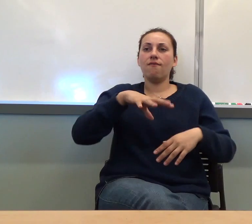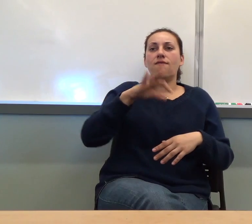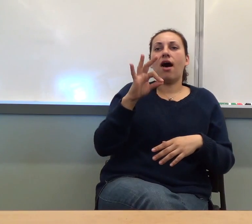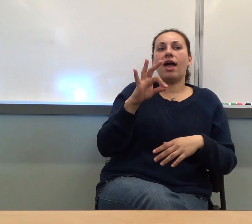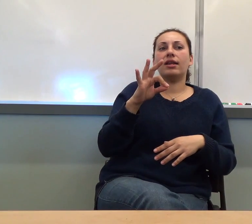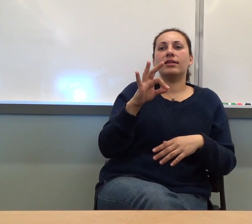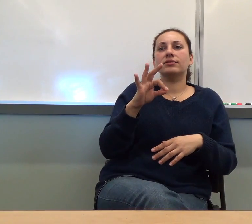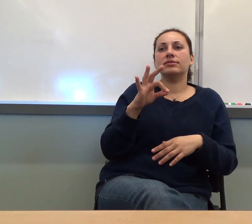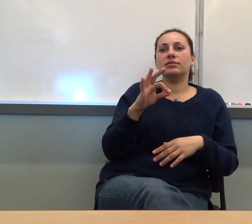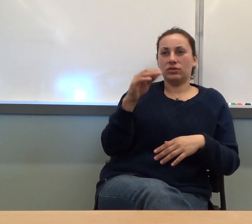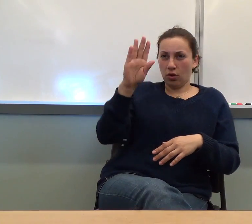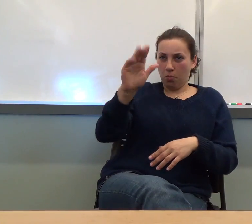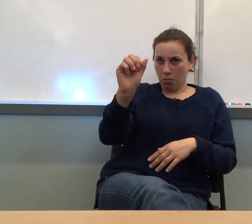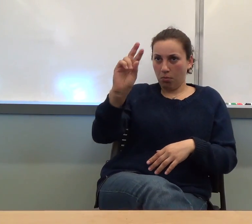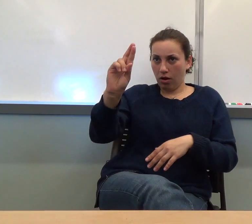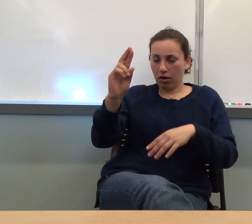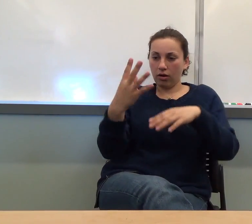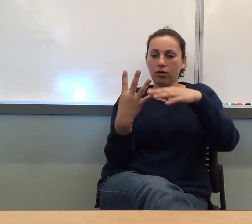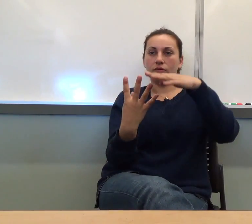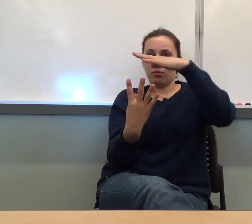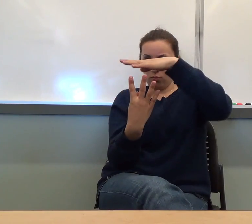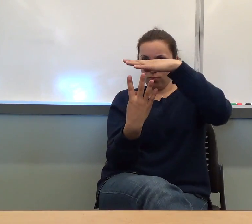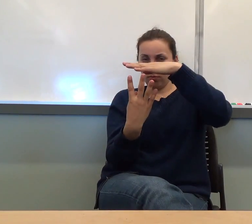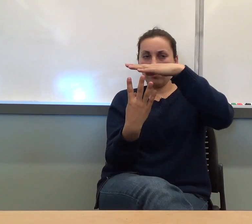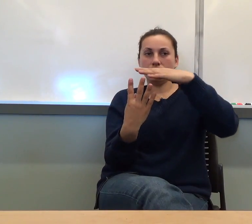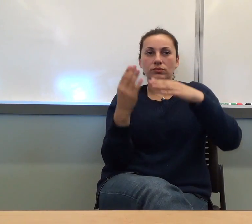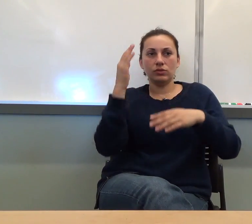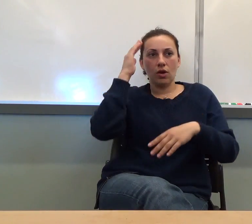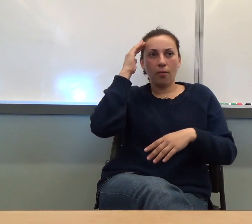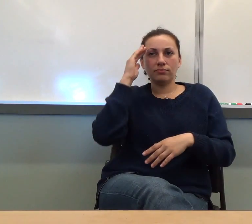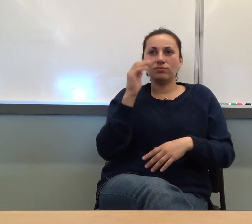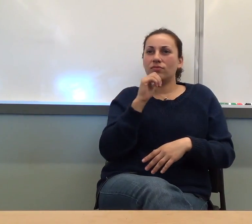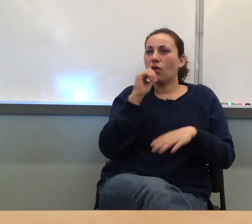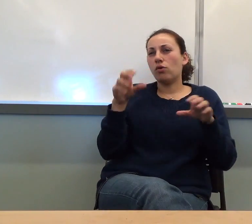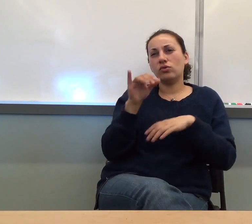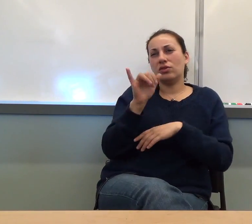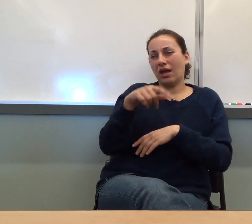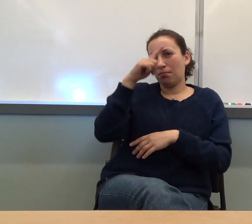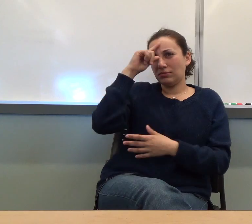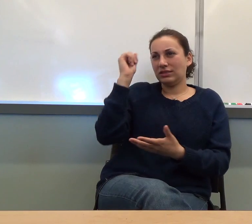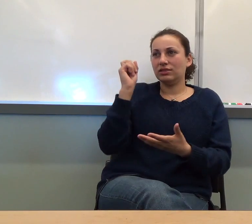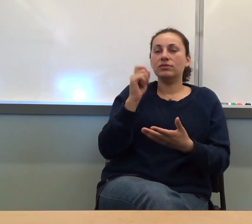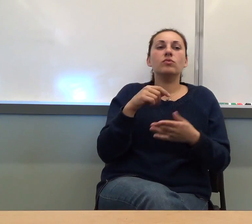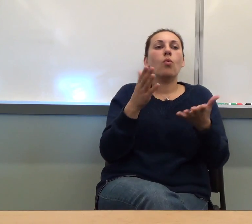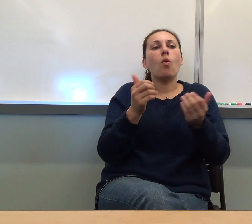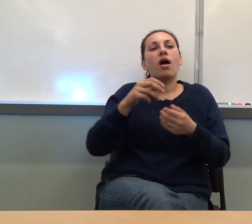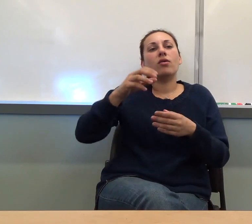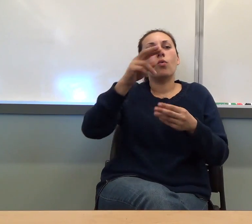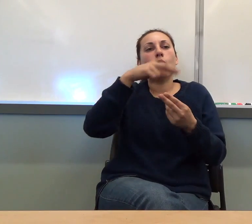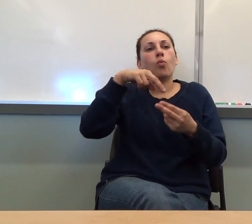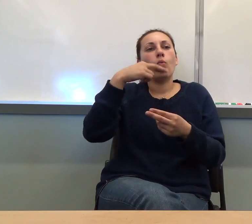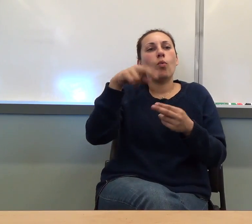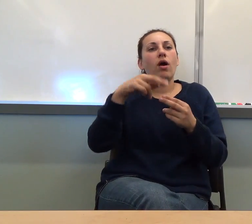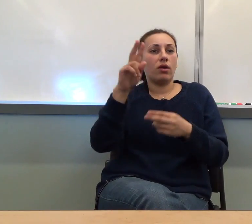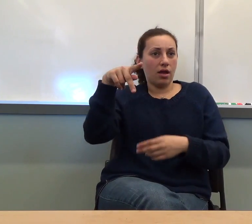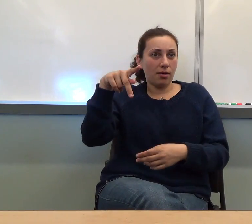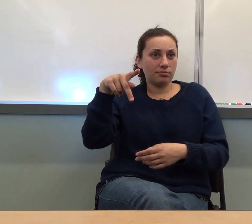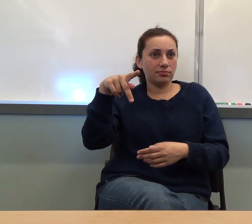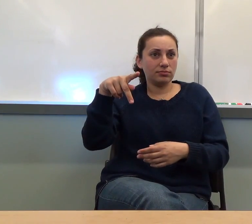expressed like that to the 100. Okay. Yeah, the line stuff is just a shorthand so that math students can say, oh, I've got a repeater